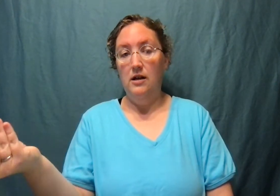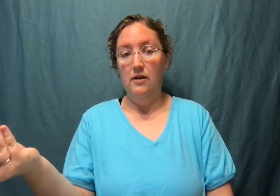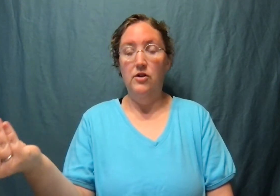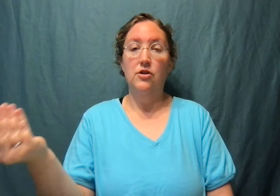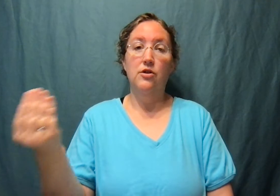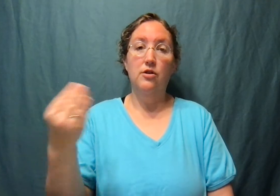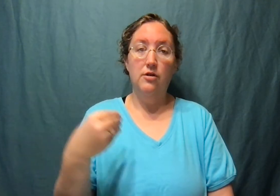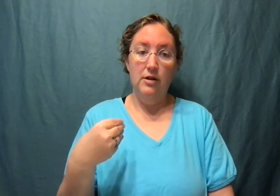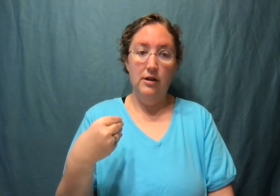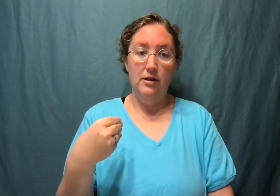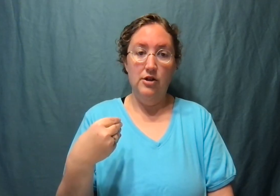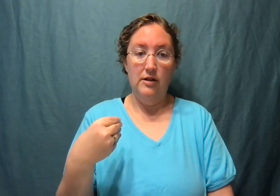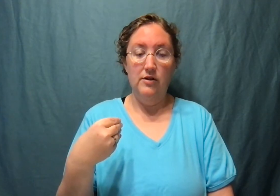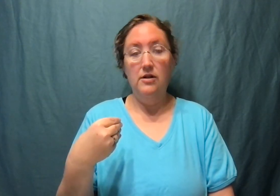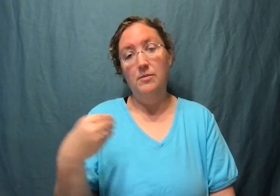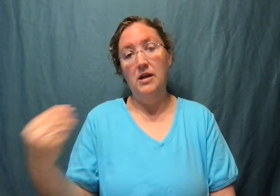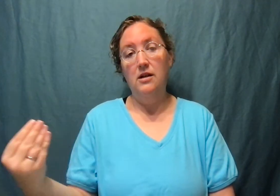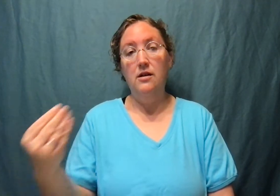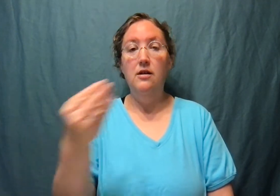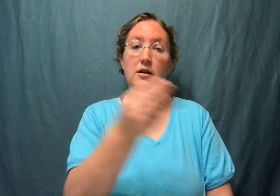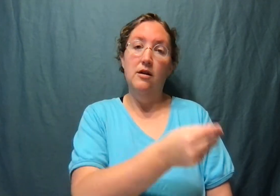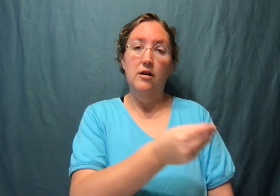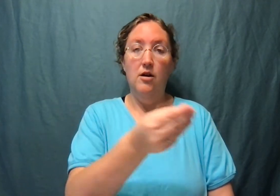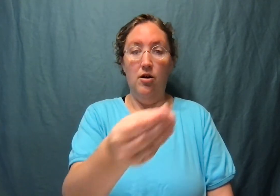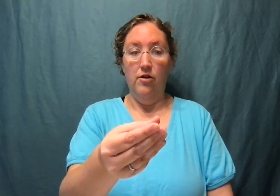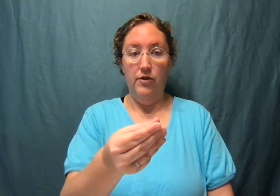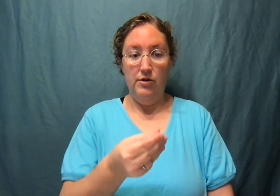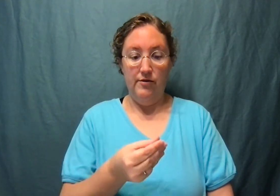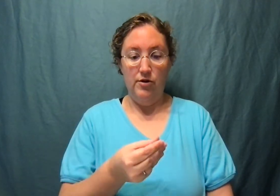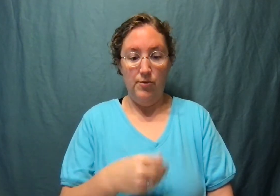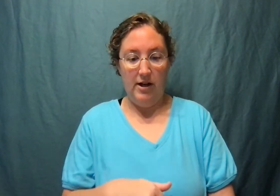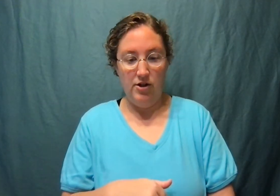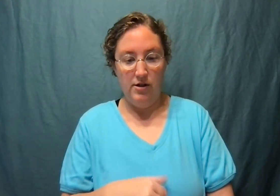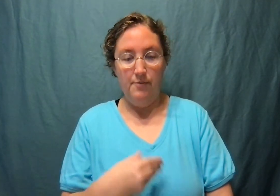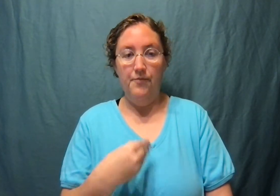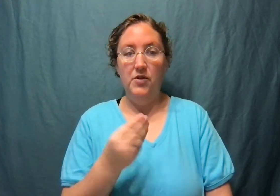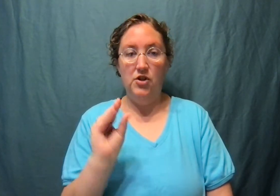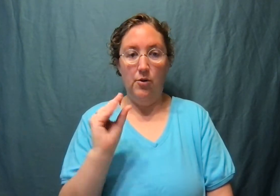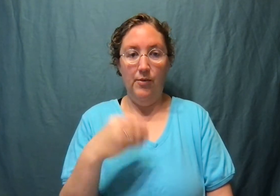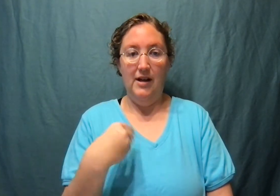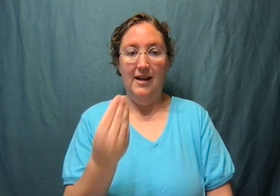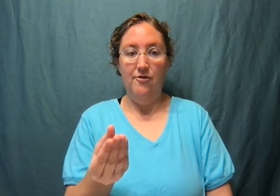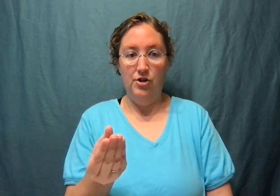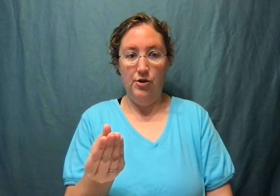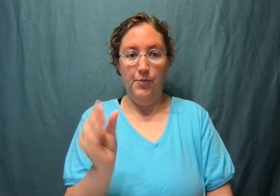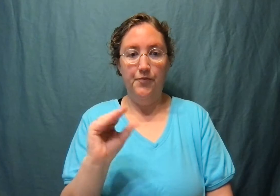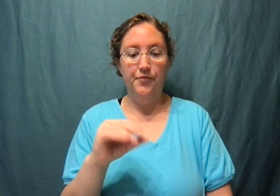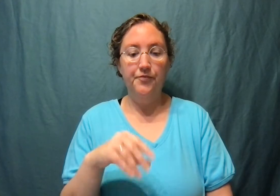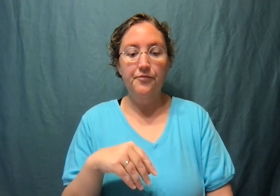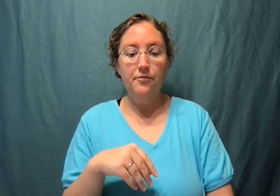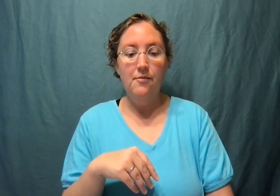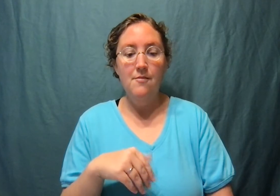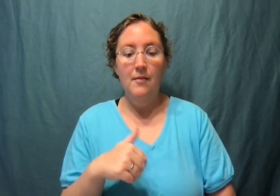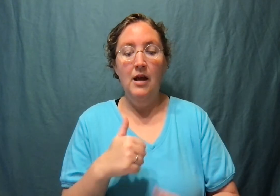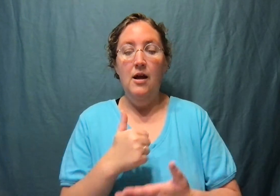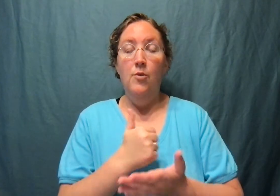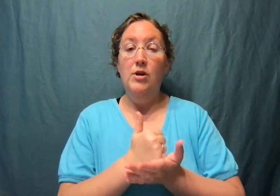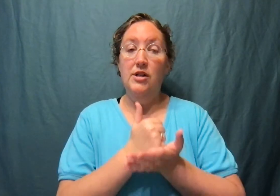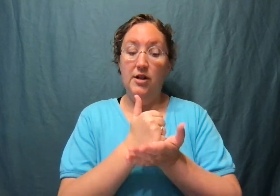it to her, she gives it to me. All of those different directions. So, give to. We just talked